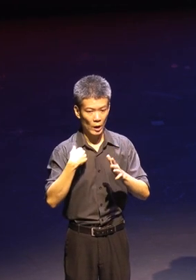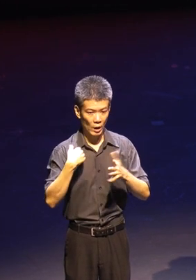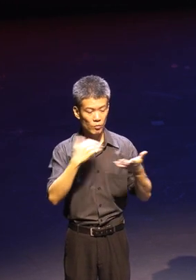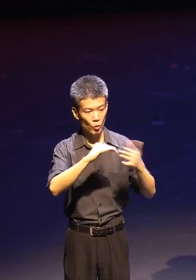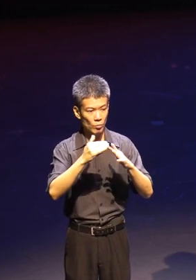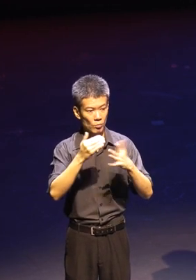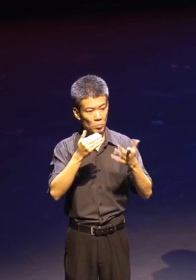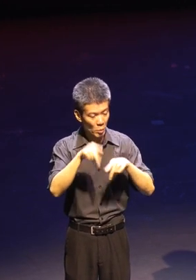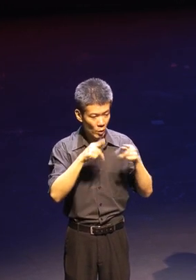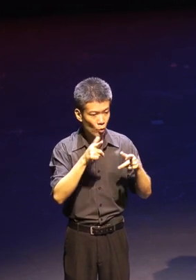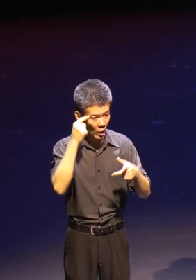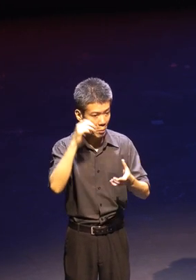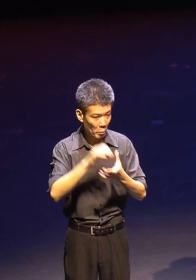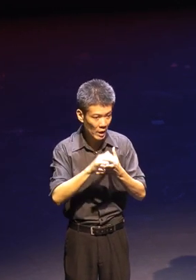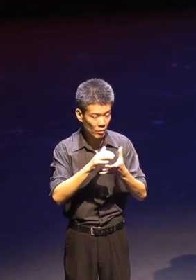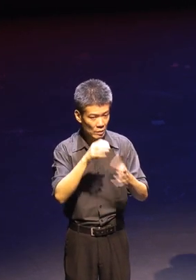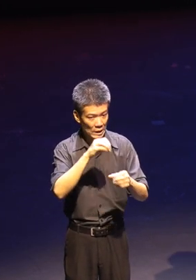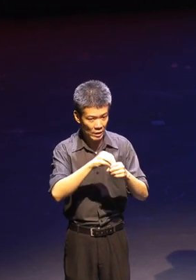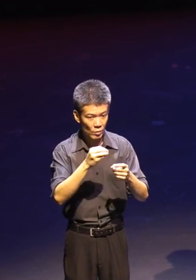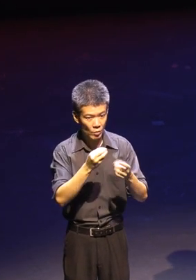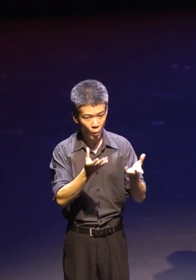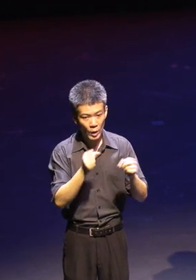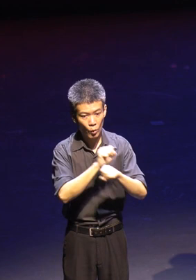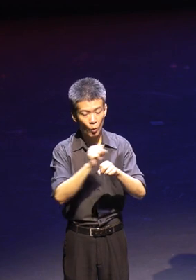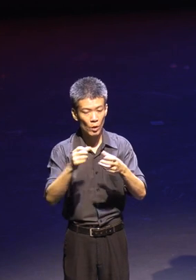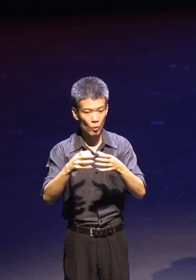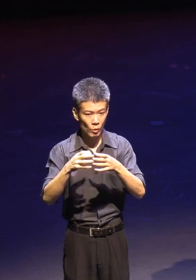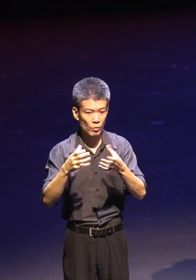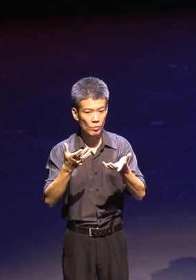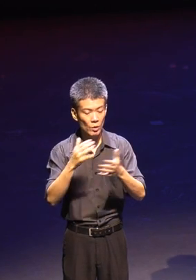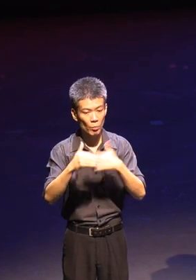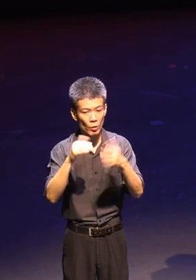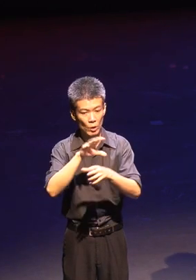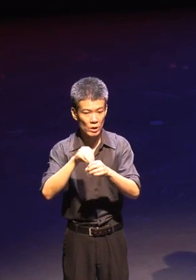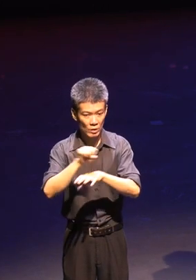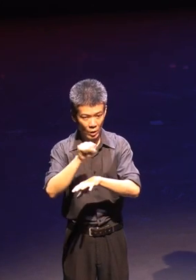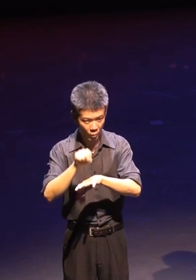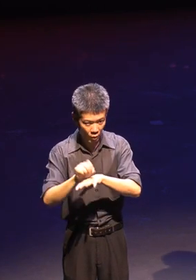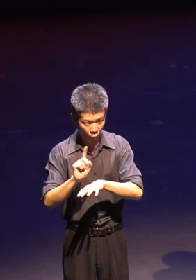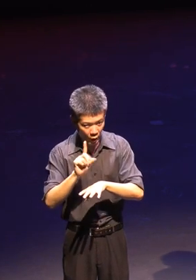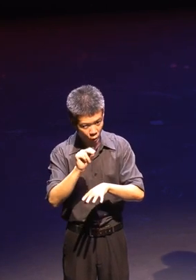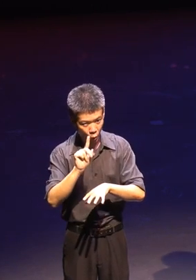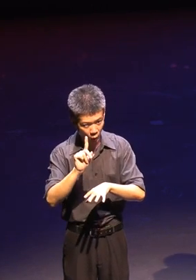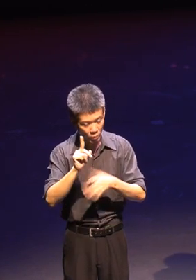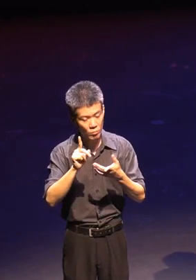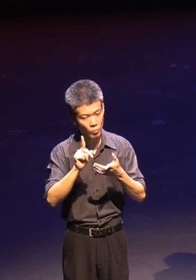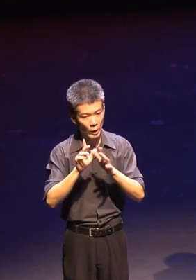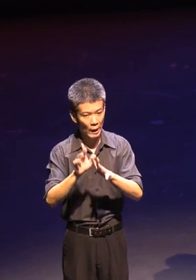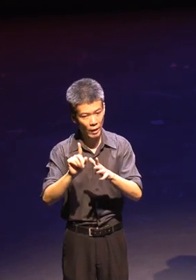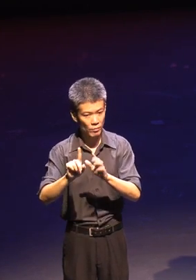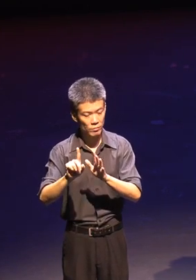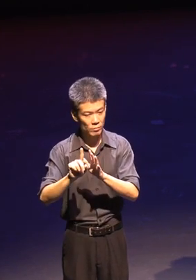a community of people who believe in and want to work together to build an inclusive Singapore where no one is